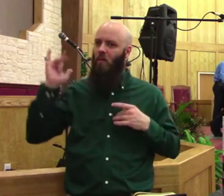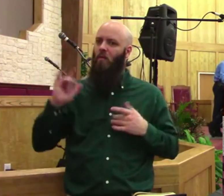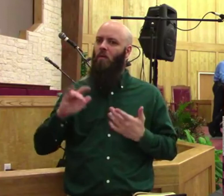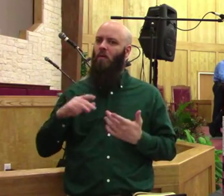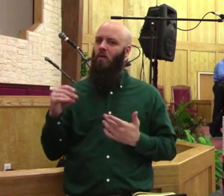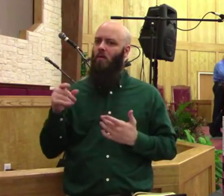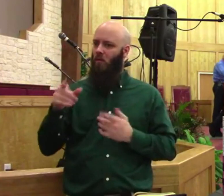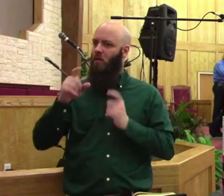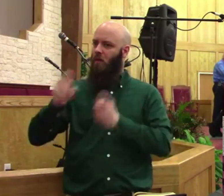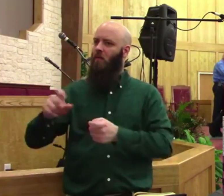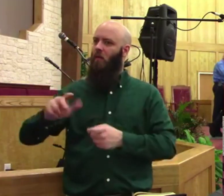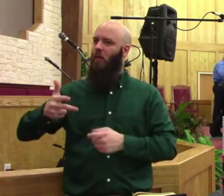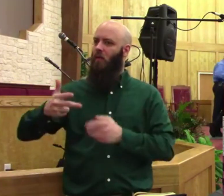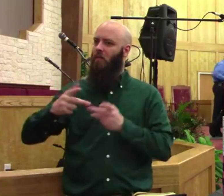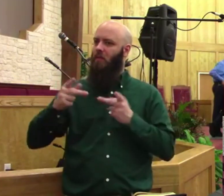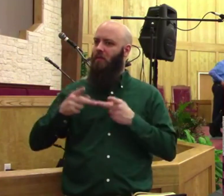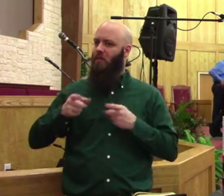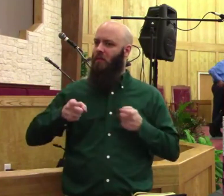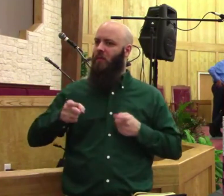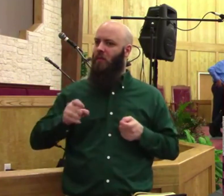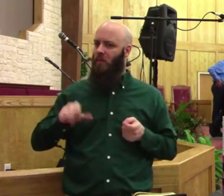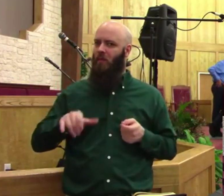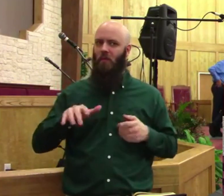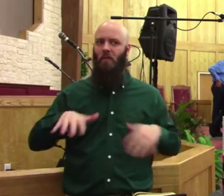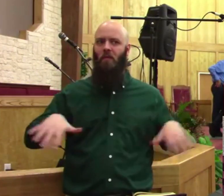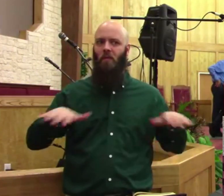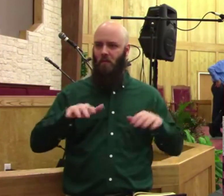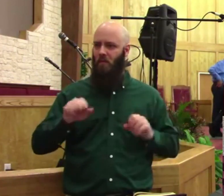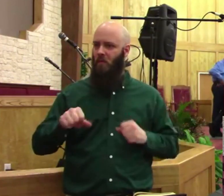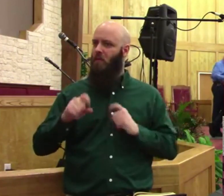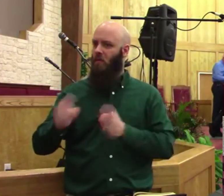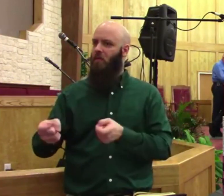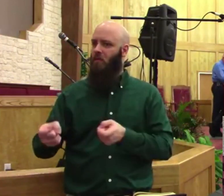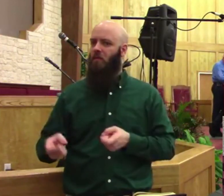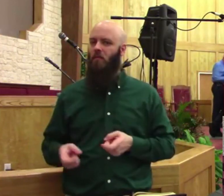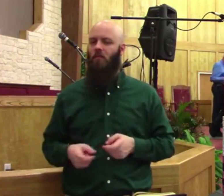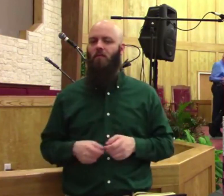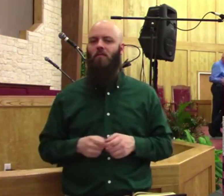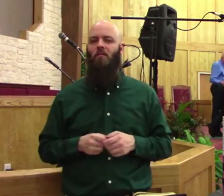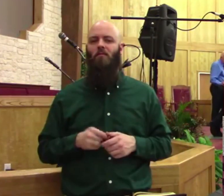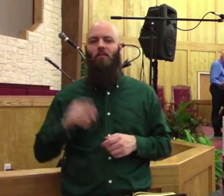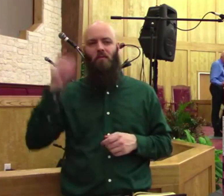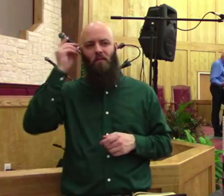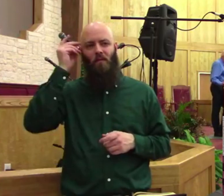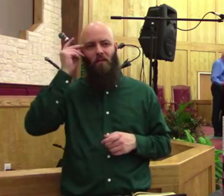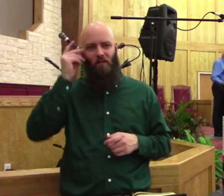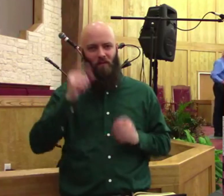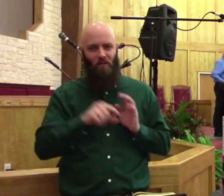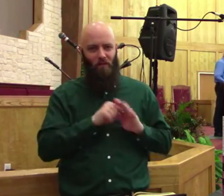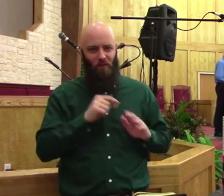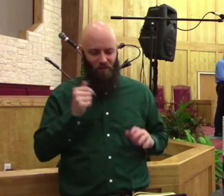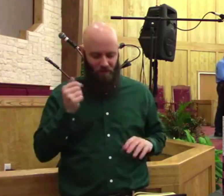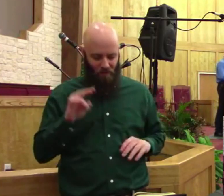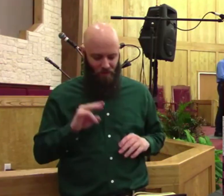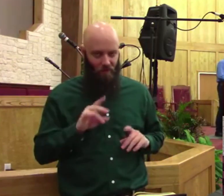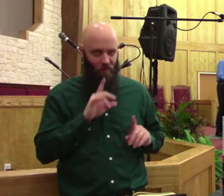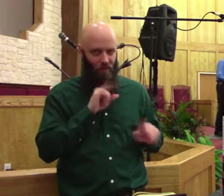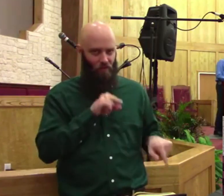you can have that third position in the kingdom. And so Daniel, verse 17, finally